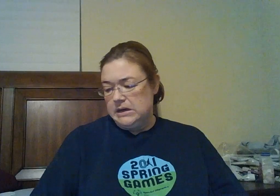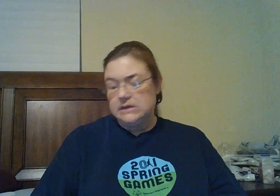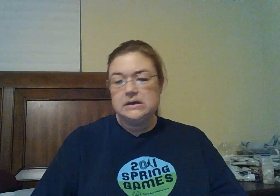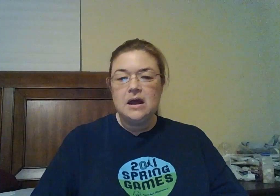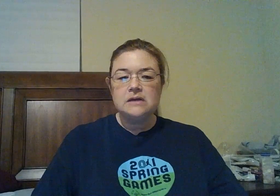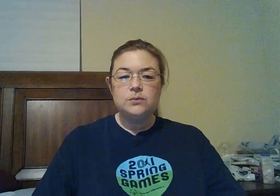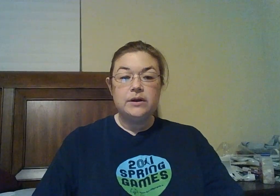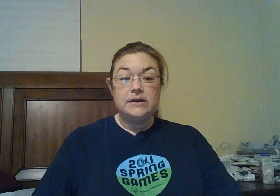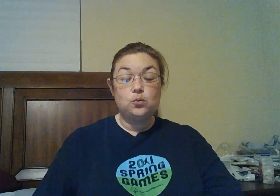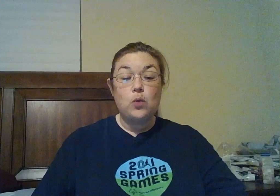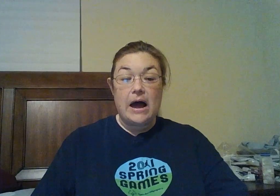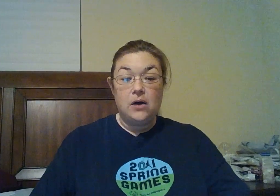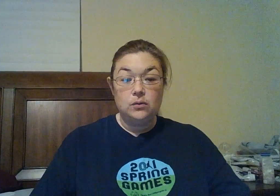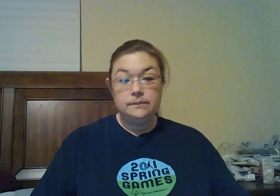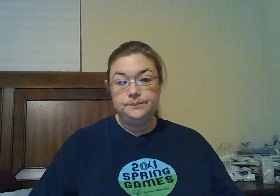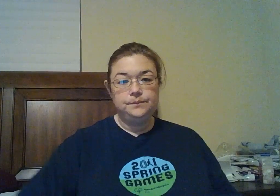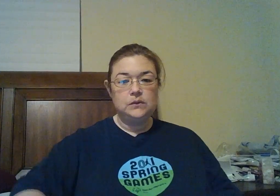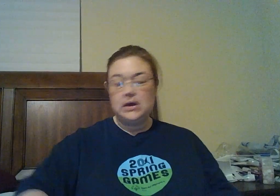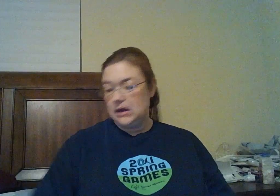The next one is wow. Okay,